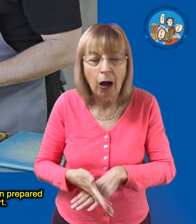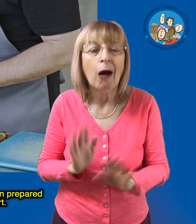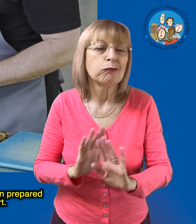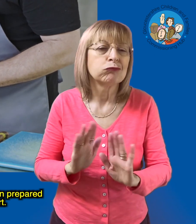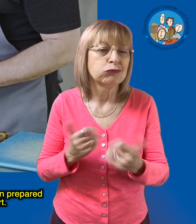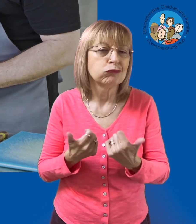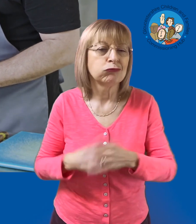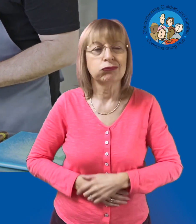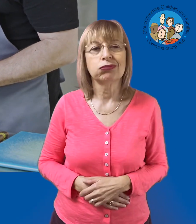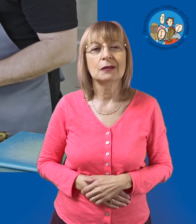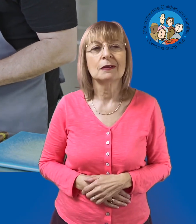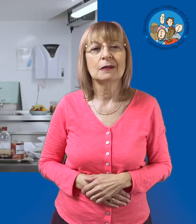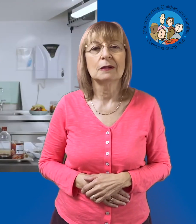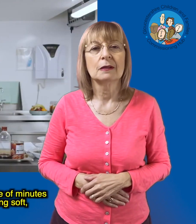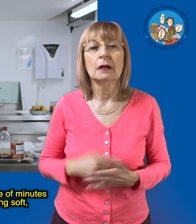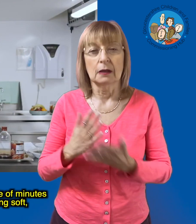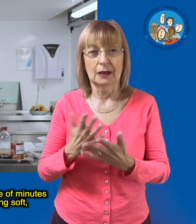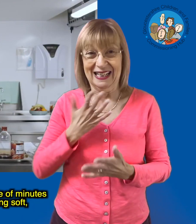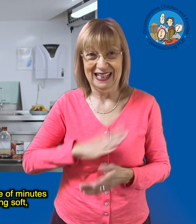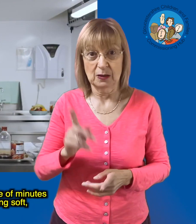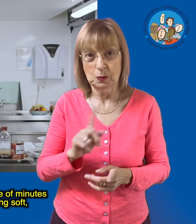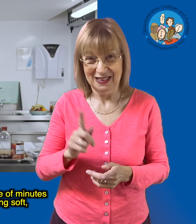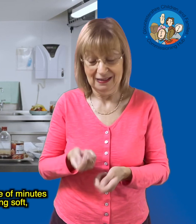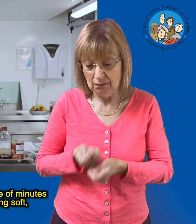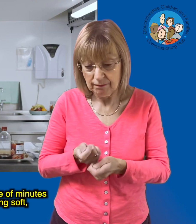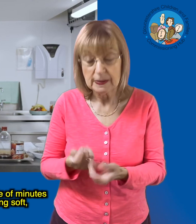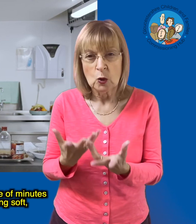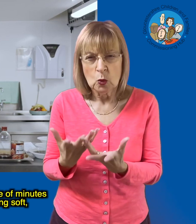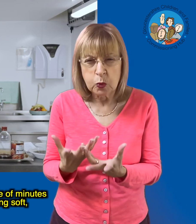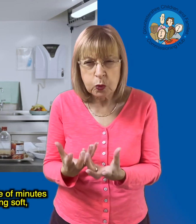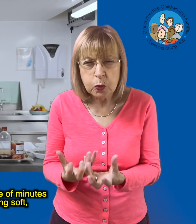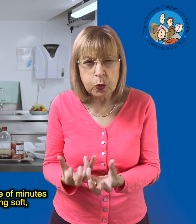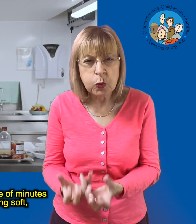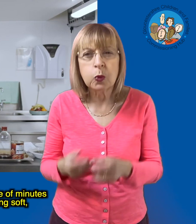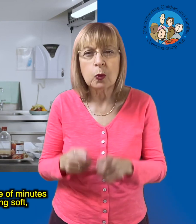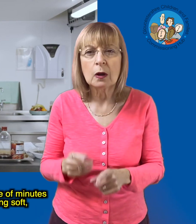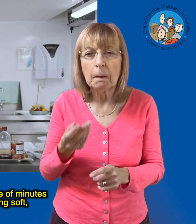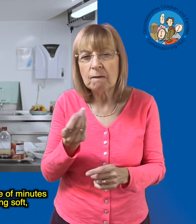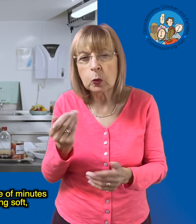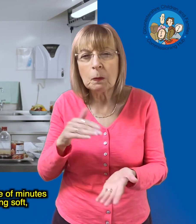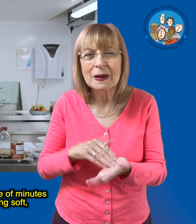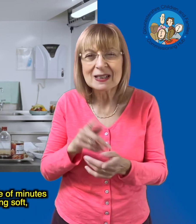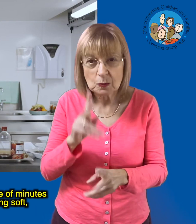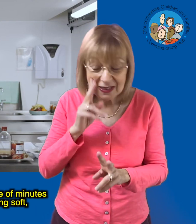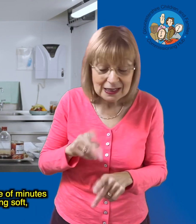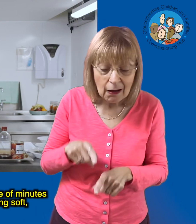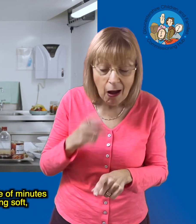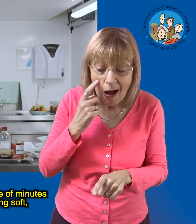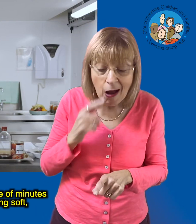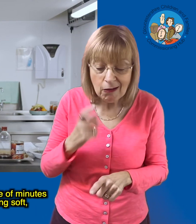and effort. So this needs to sweat down or cook down for a couple of